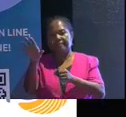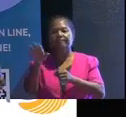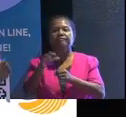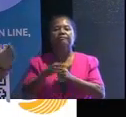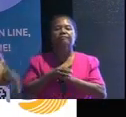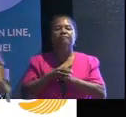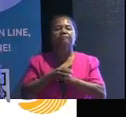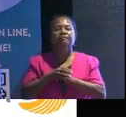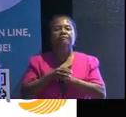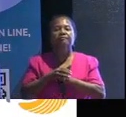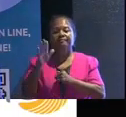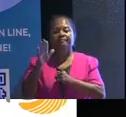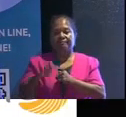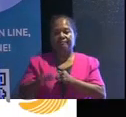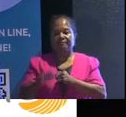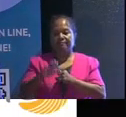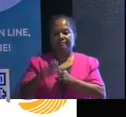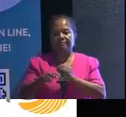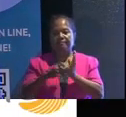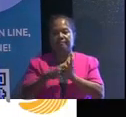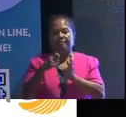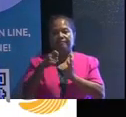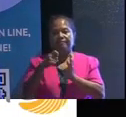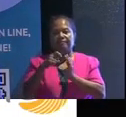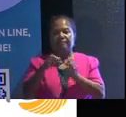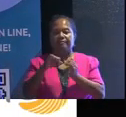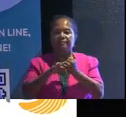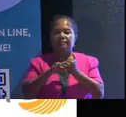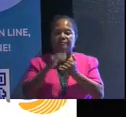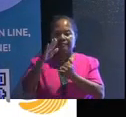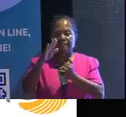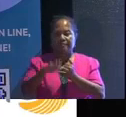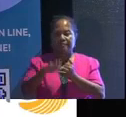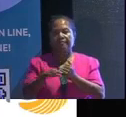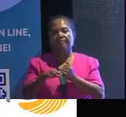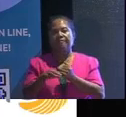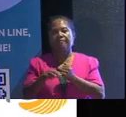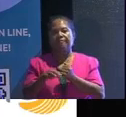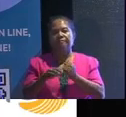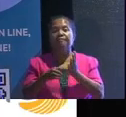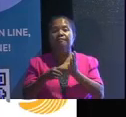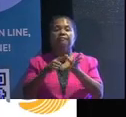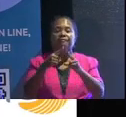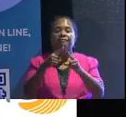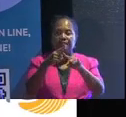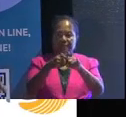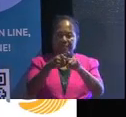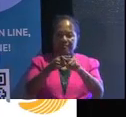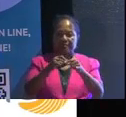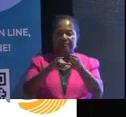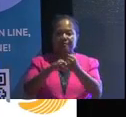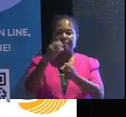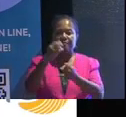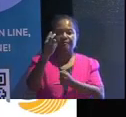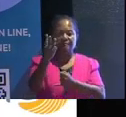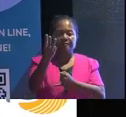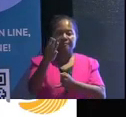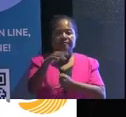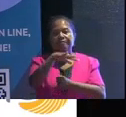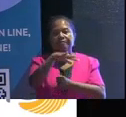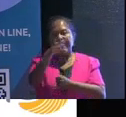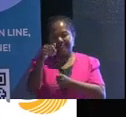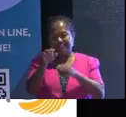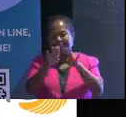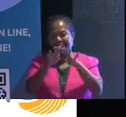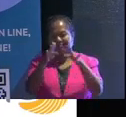will reduce your tax. So this form, we call it as S3. They are all available on the tables.